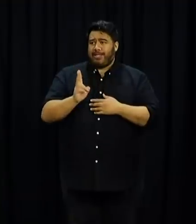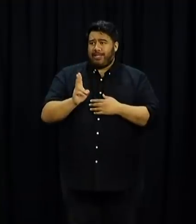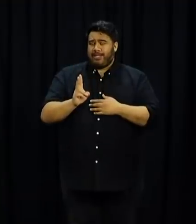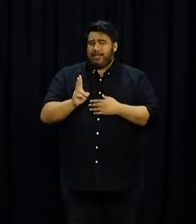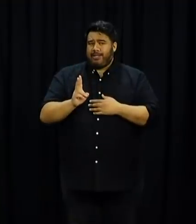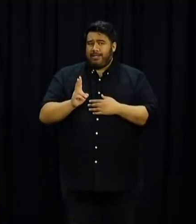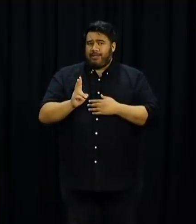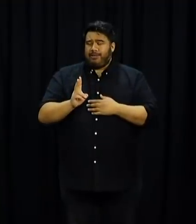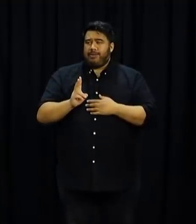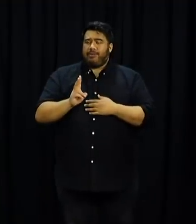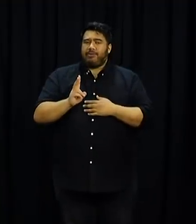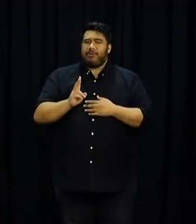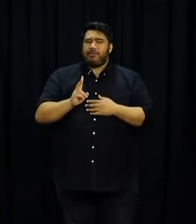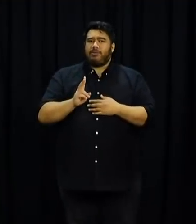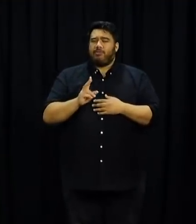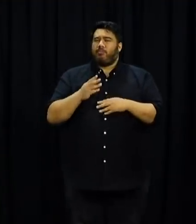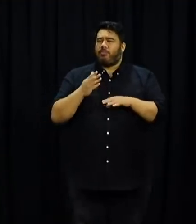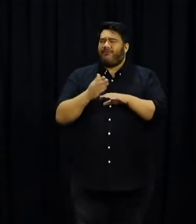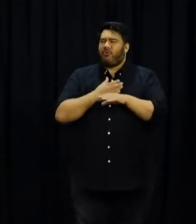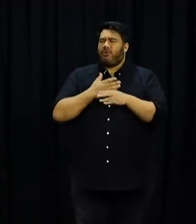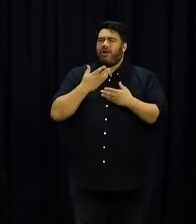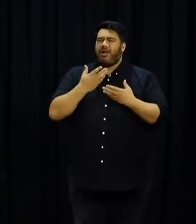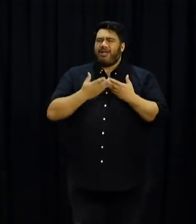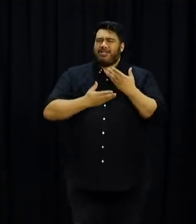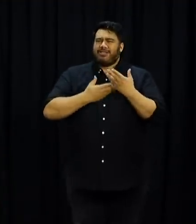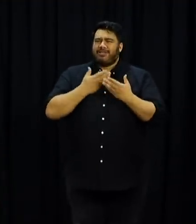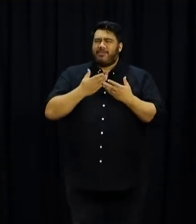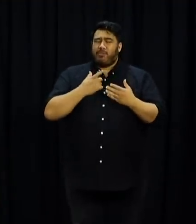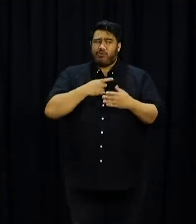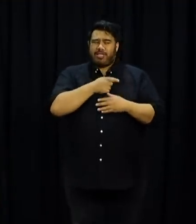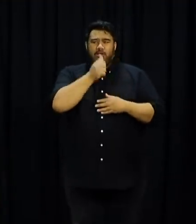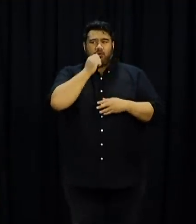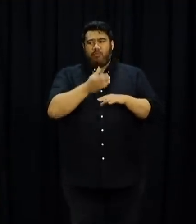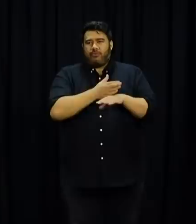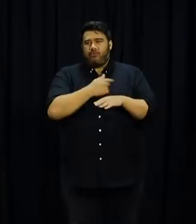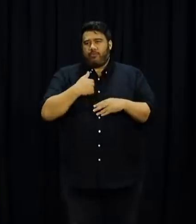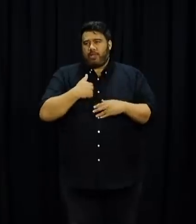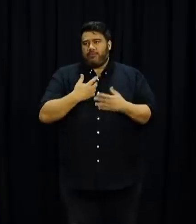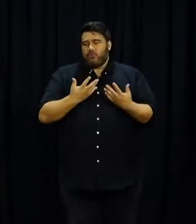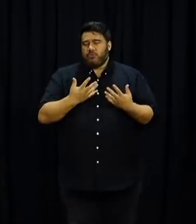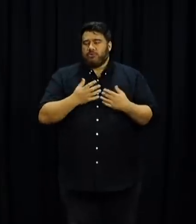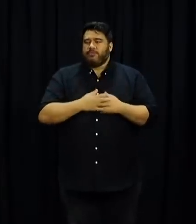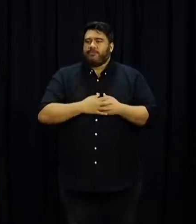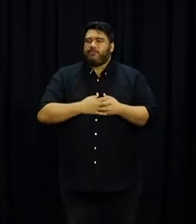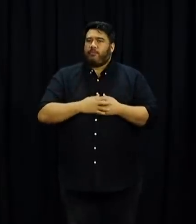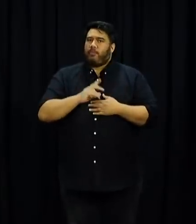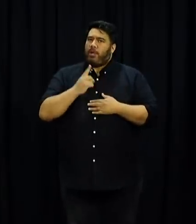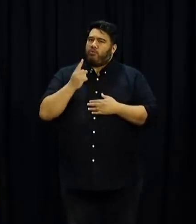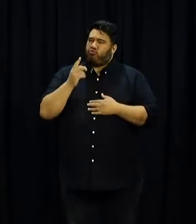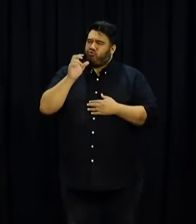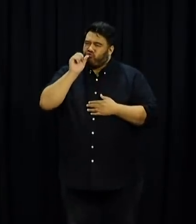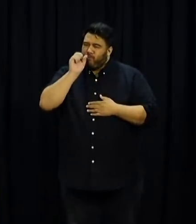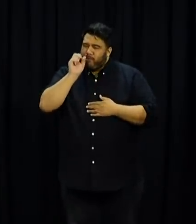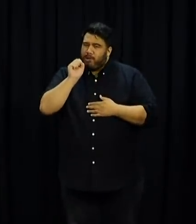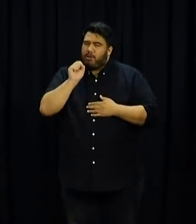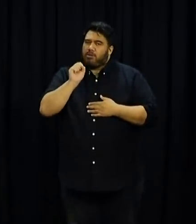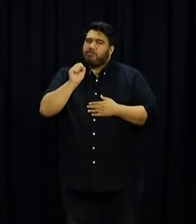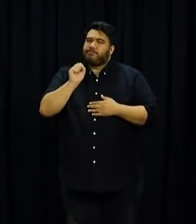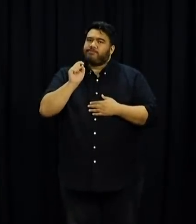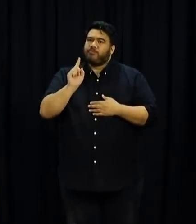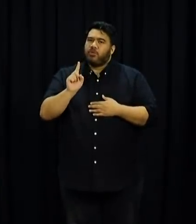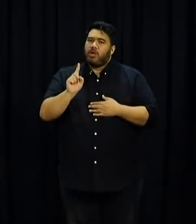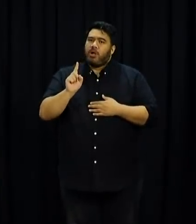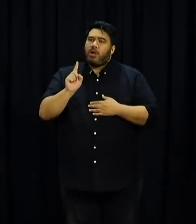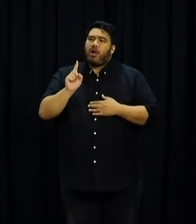I start by Dr. Bloomfield beginning, because he obviously knew before I was then informed, the one thing I will say is that I have